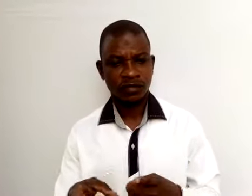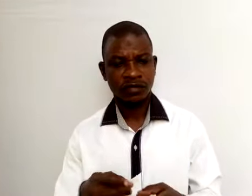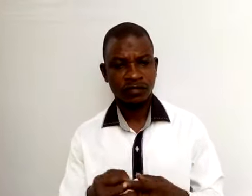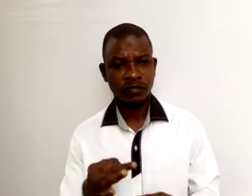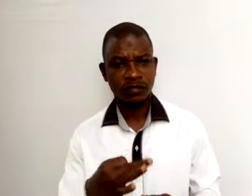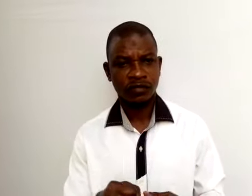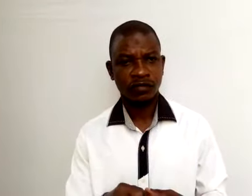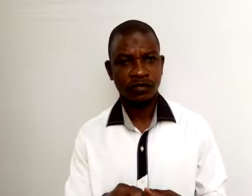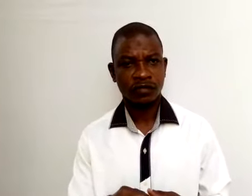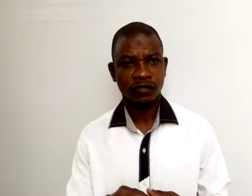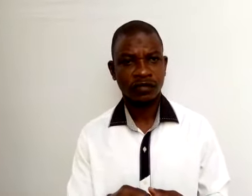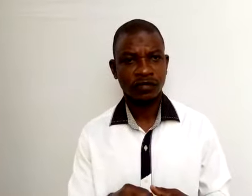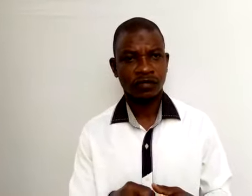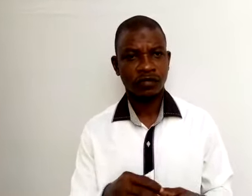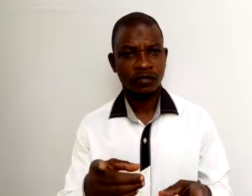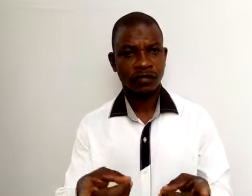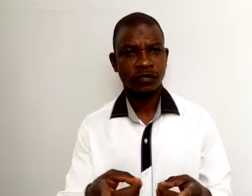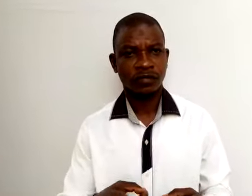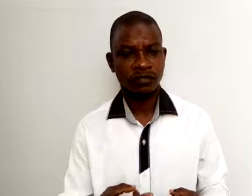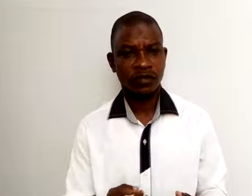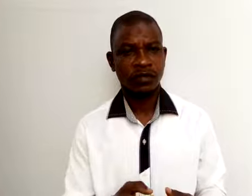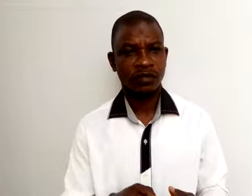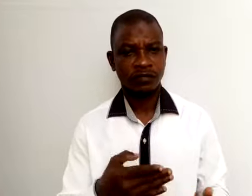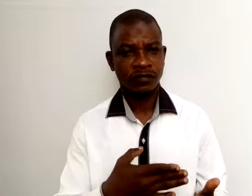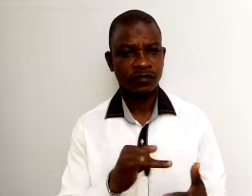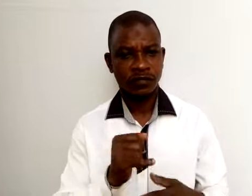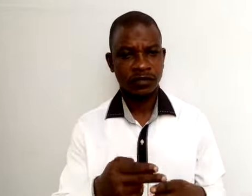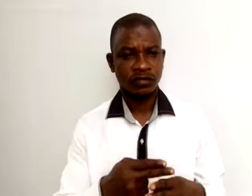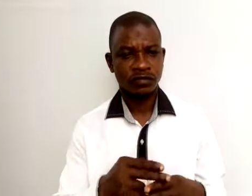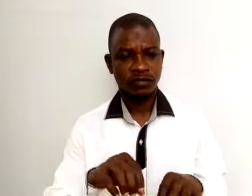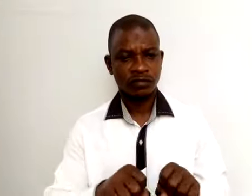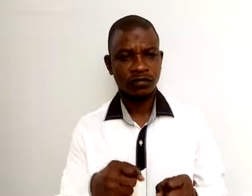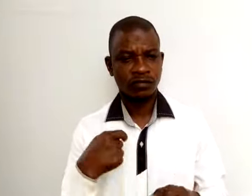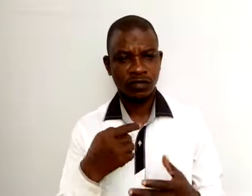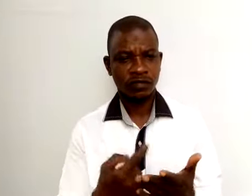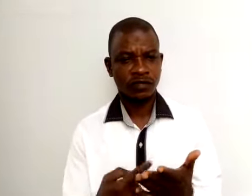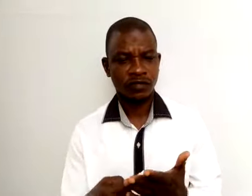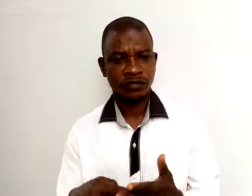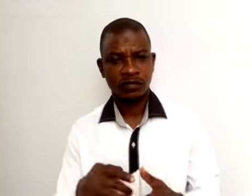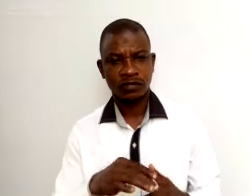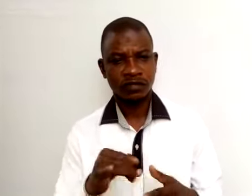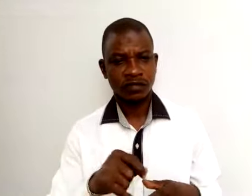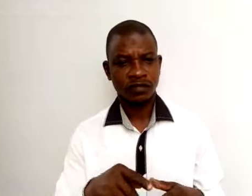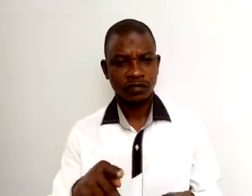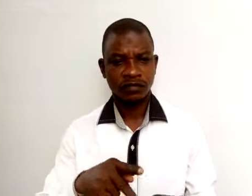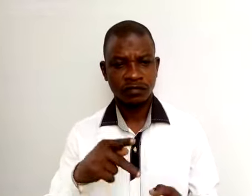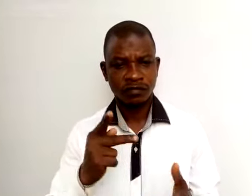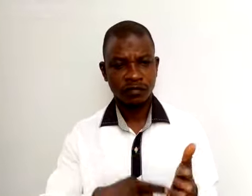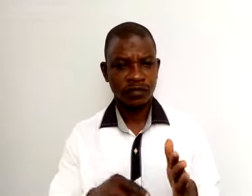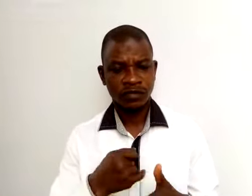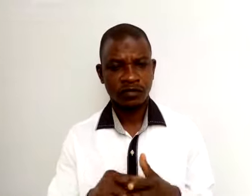of demand. Before the short break, we have discussed the price of the